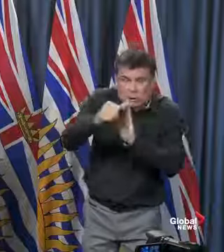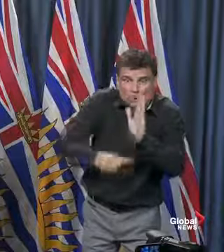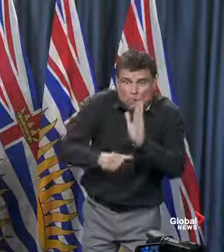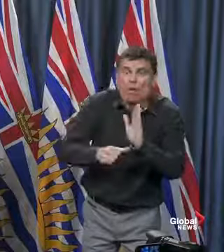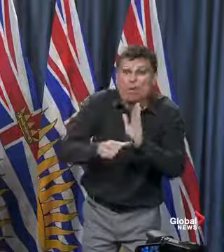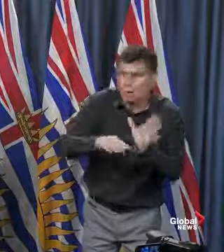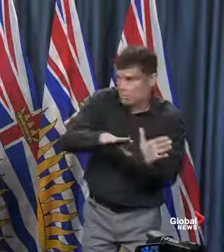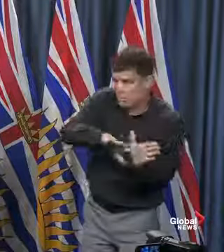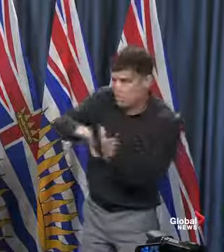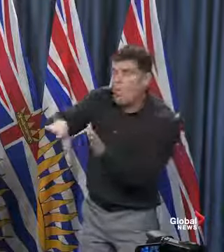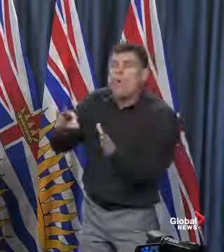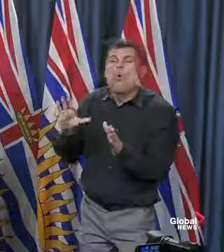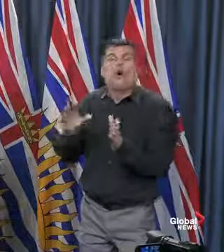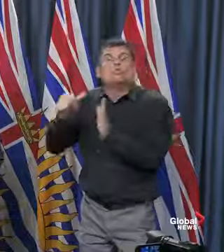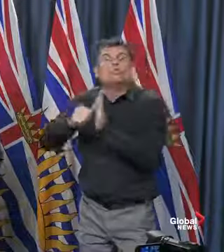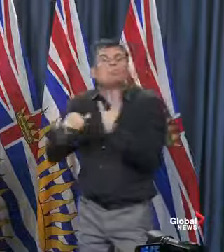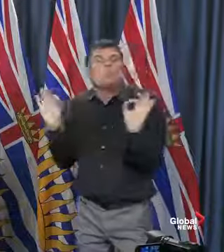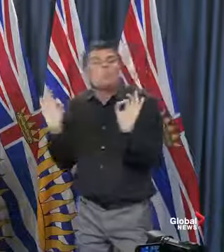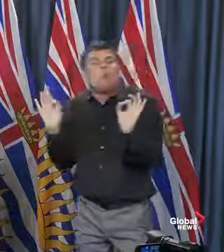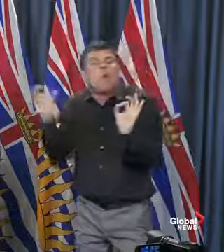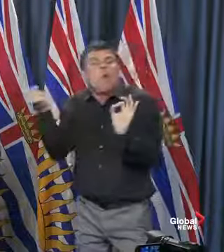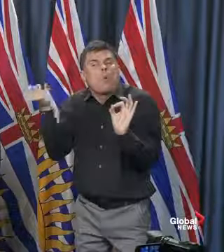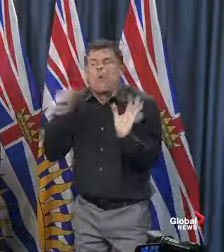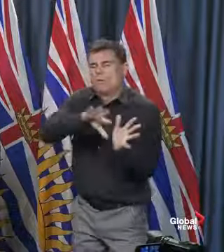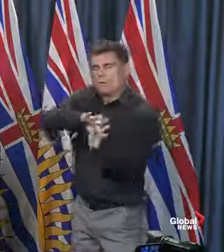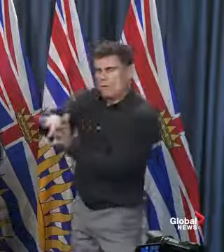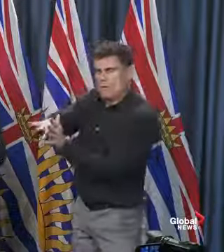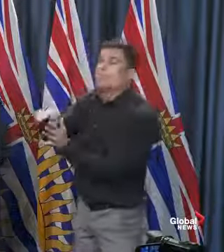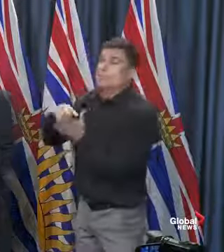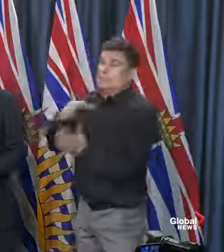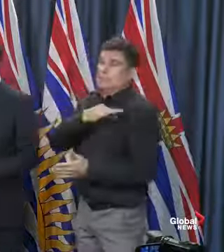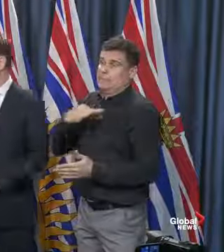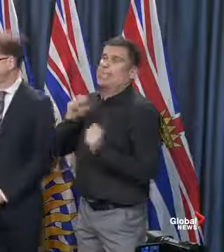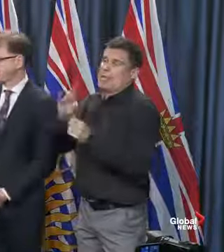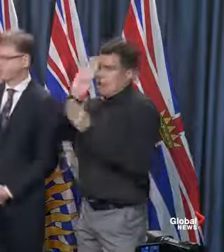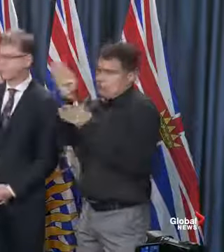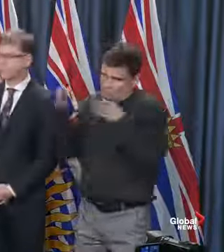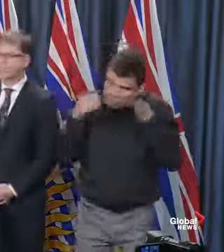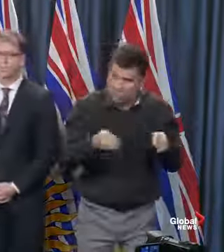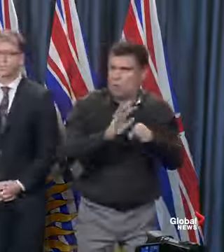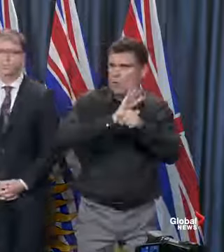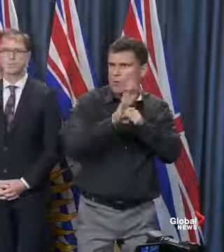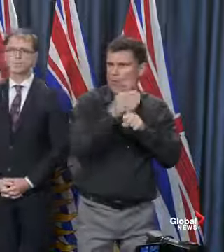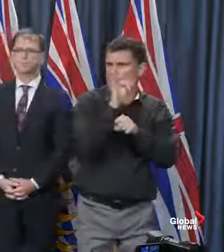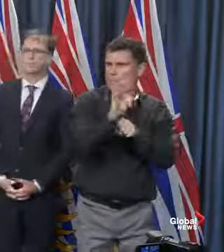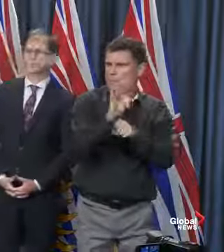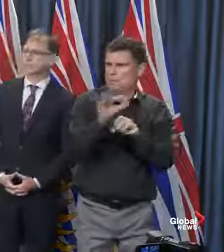workers to prepare for more urgent priorities.